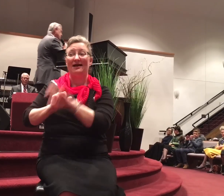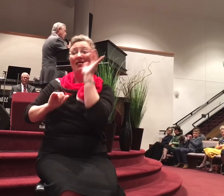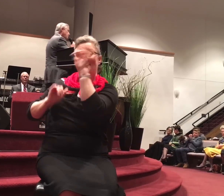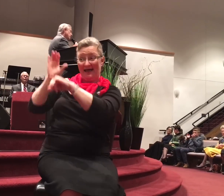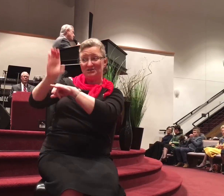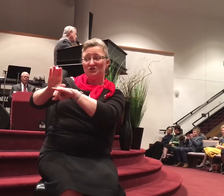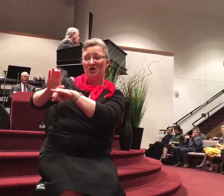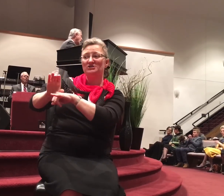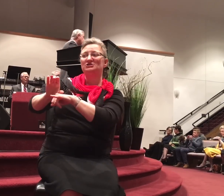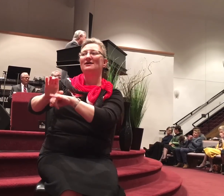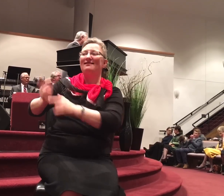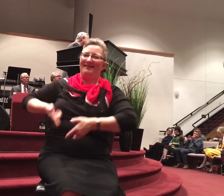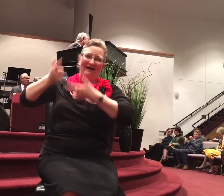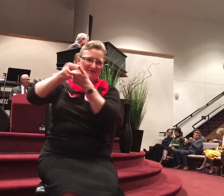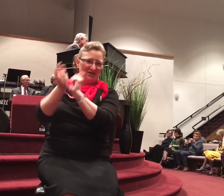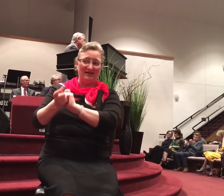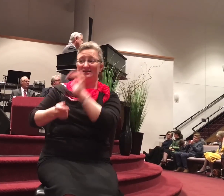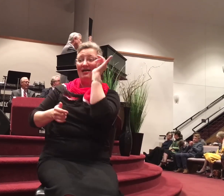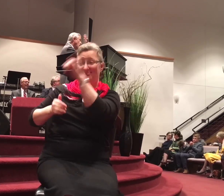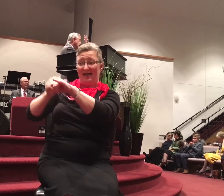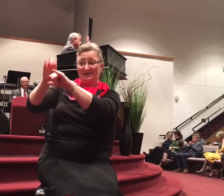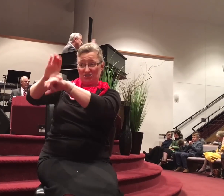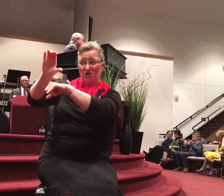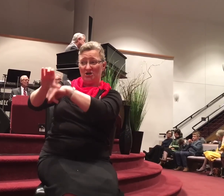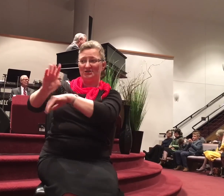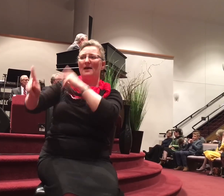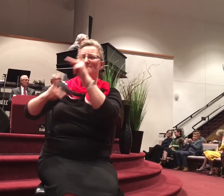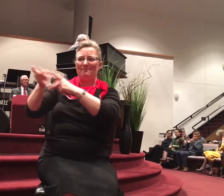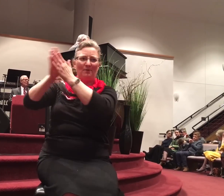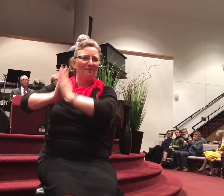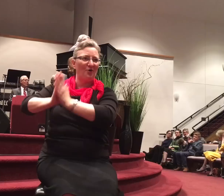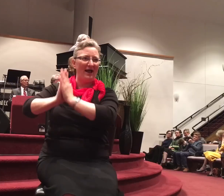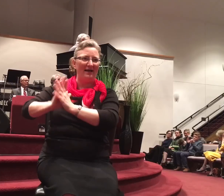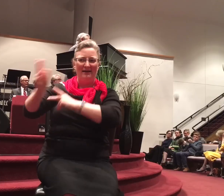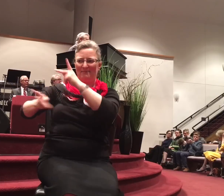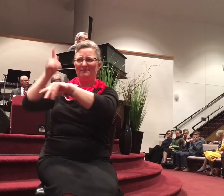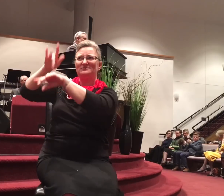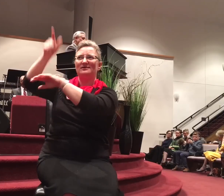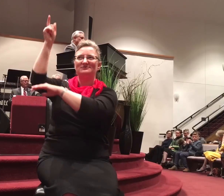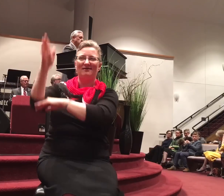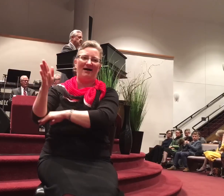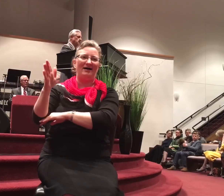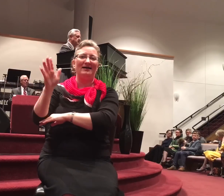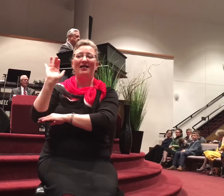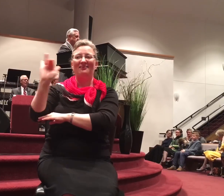That's a place where people know how to pray. They know how to touch God.